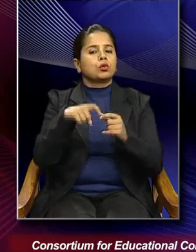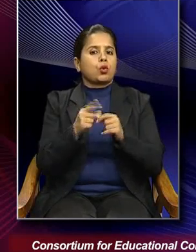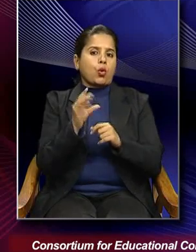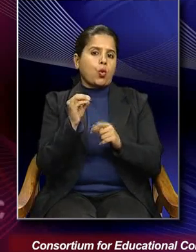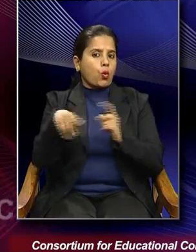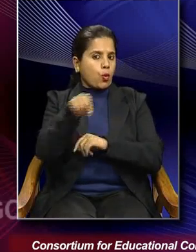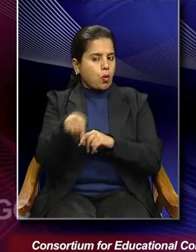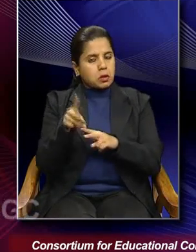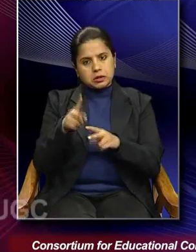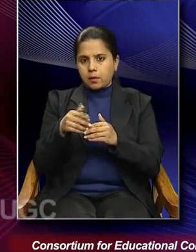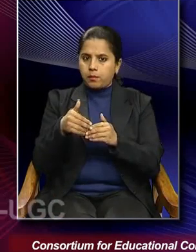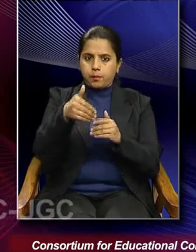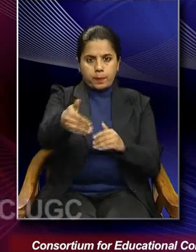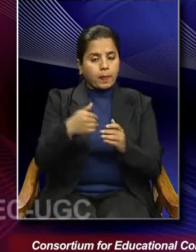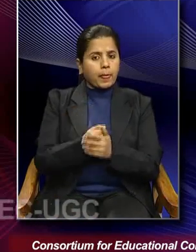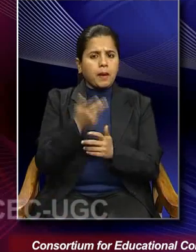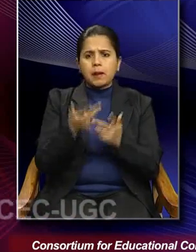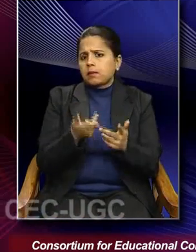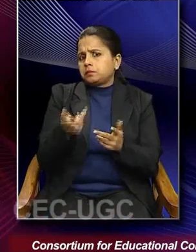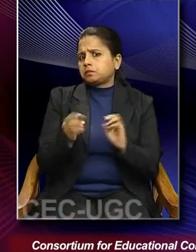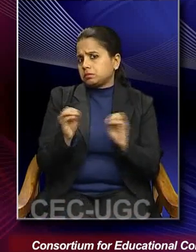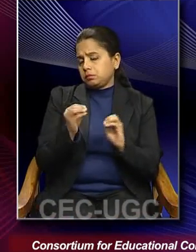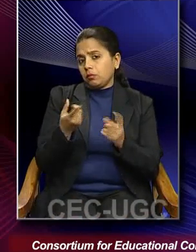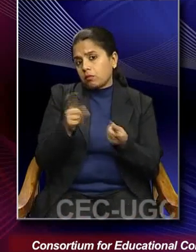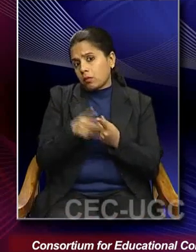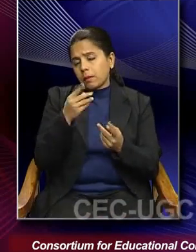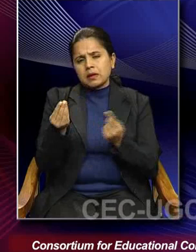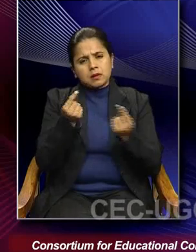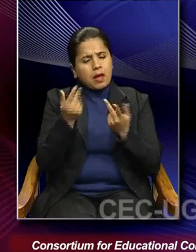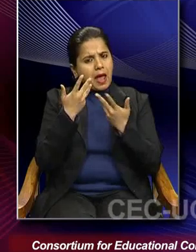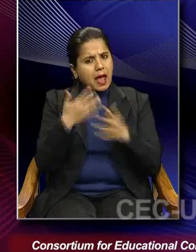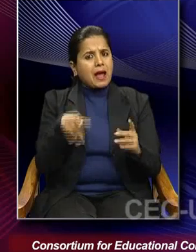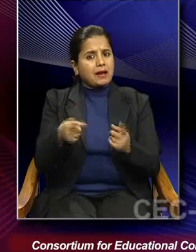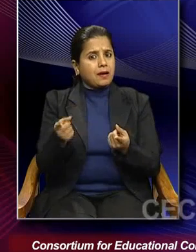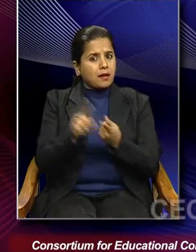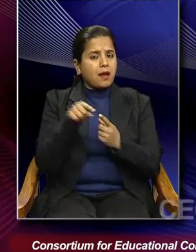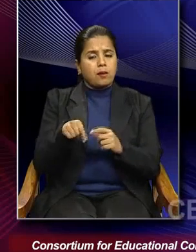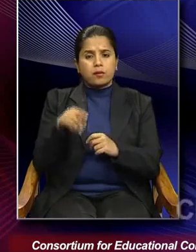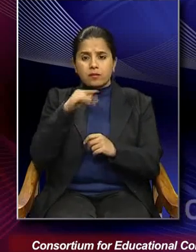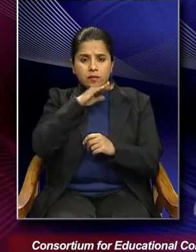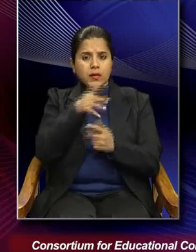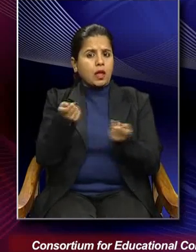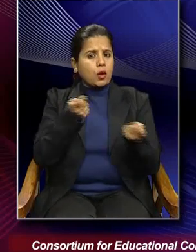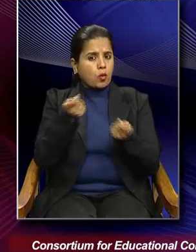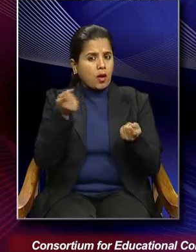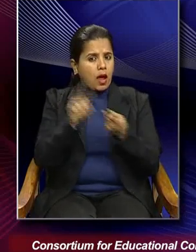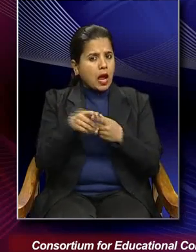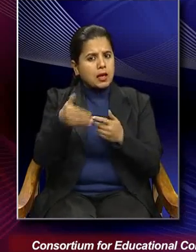basically means that it is unlikely that any amount of pollution control will happen.